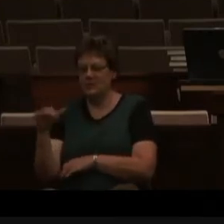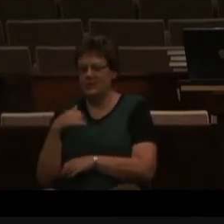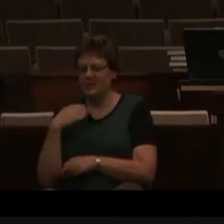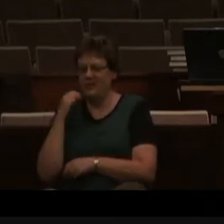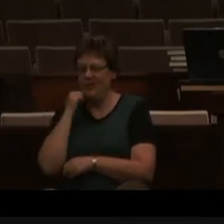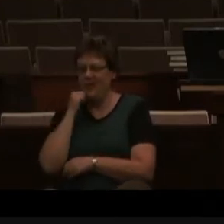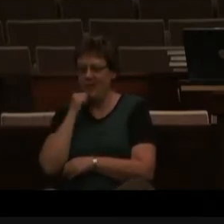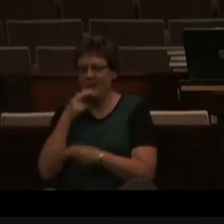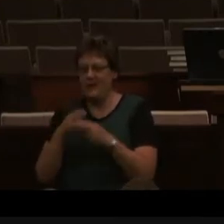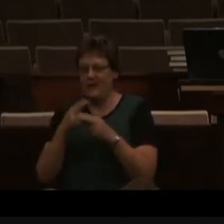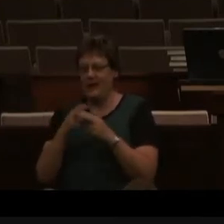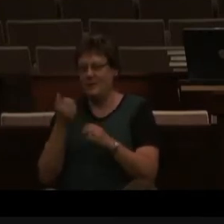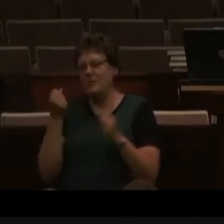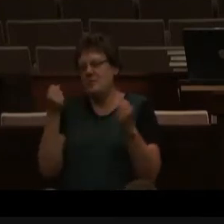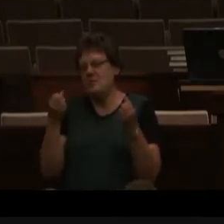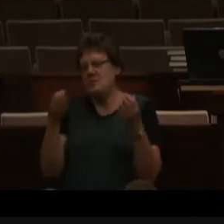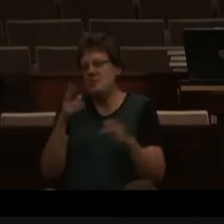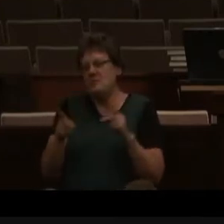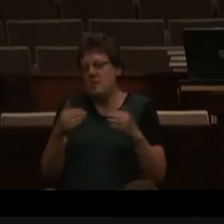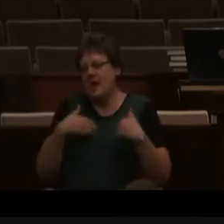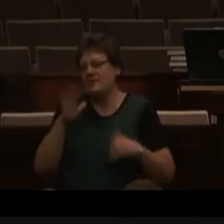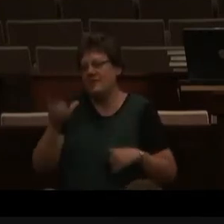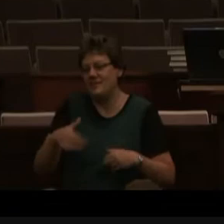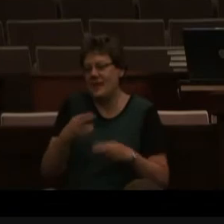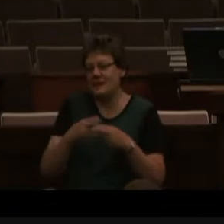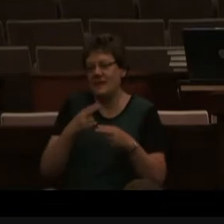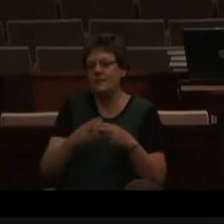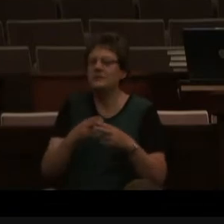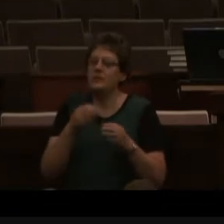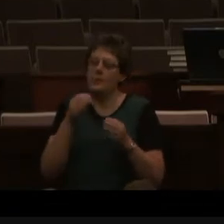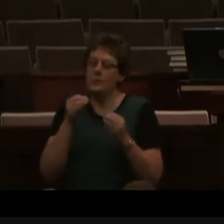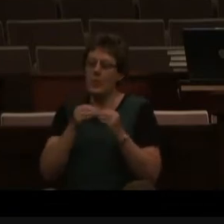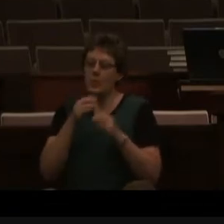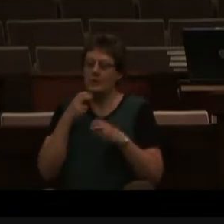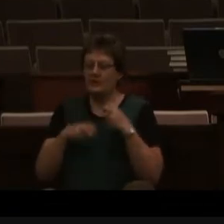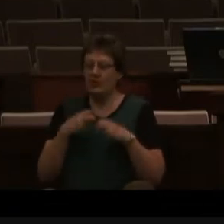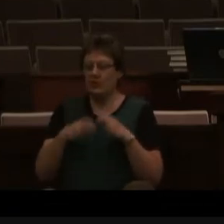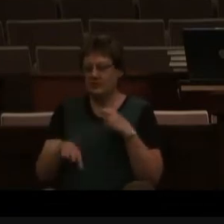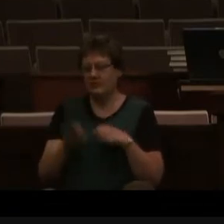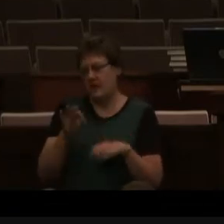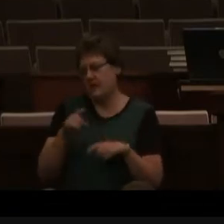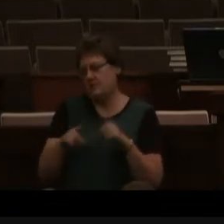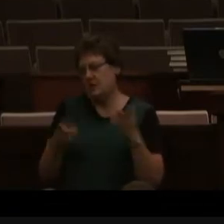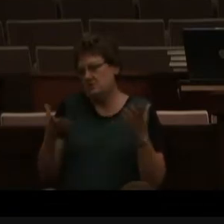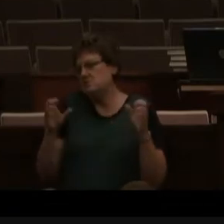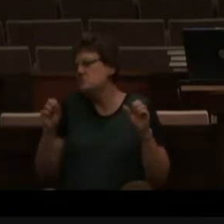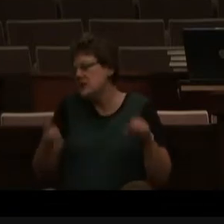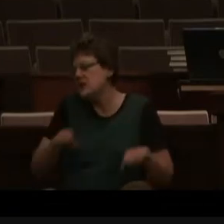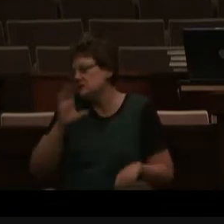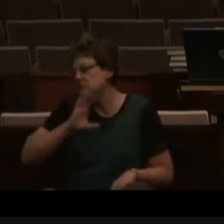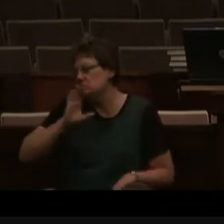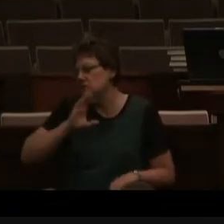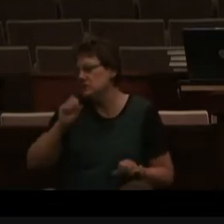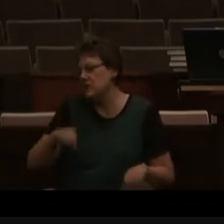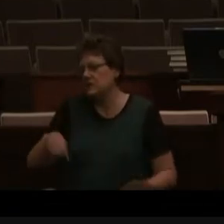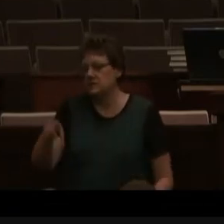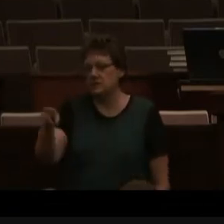is Dickover, which is a very unusual name, and there are Dickovers in the record here.